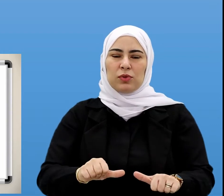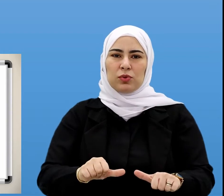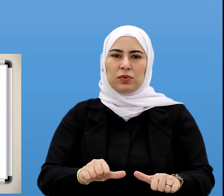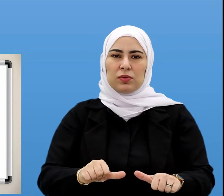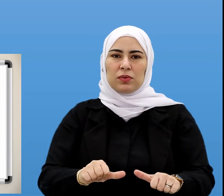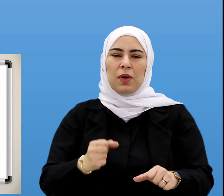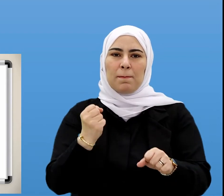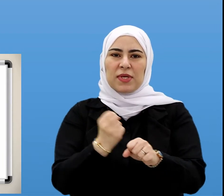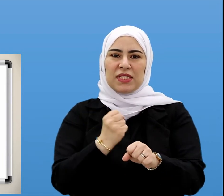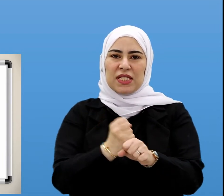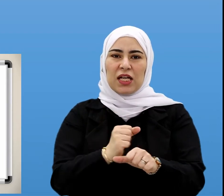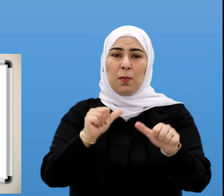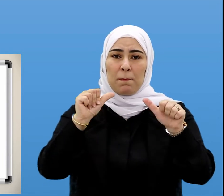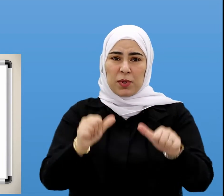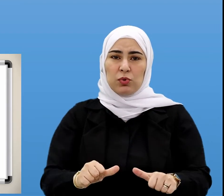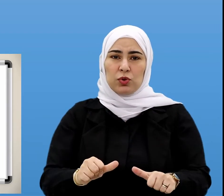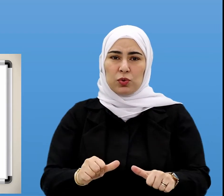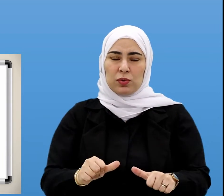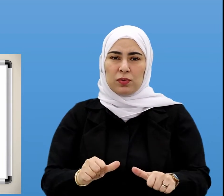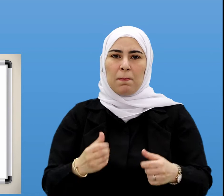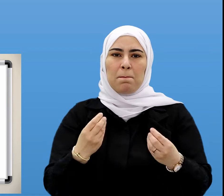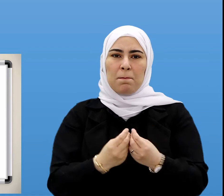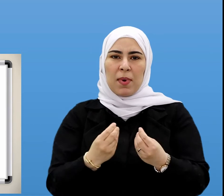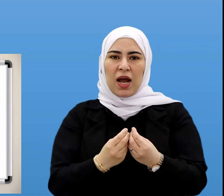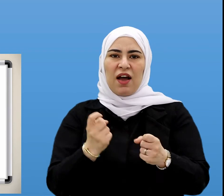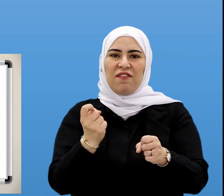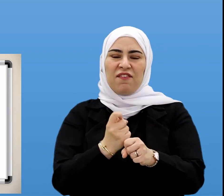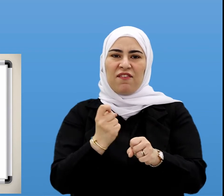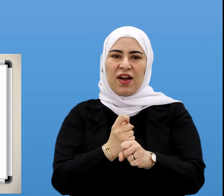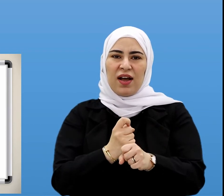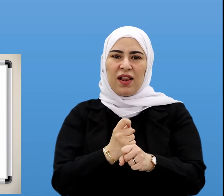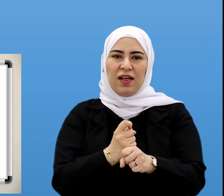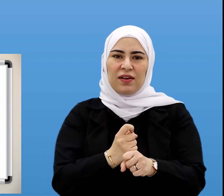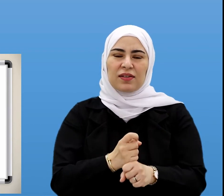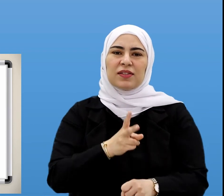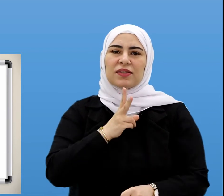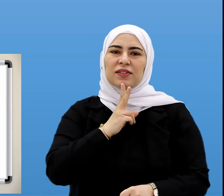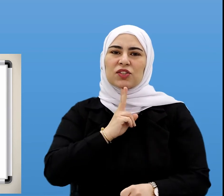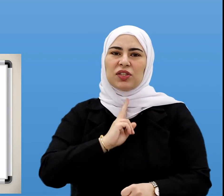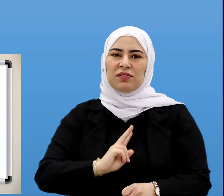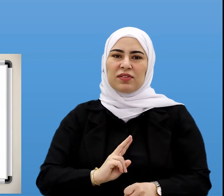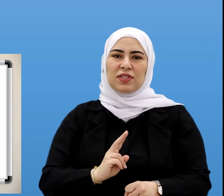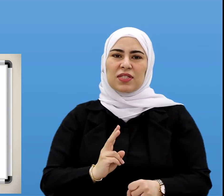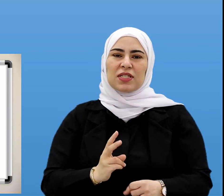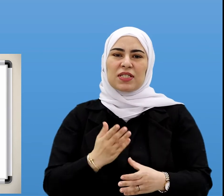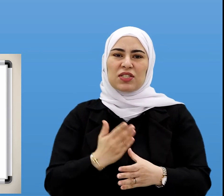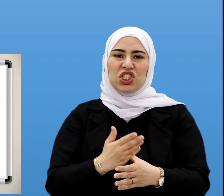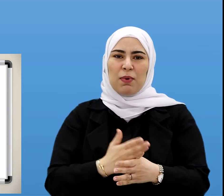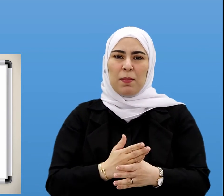be able to plus verb in its base form to talk about abilities in different tenses